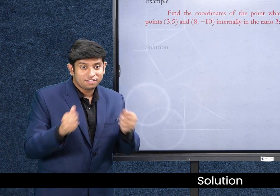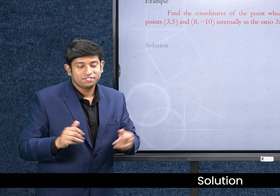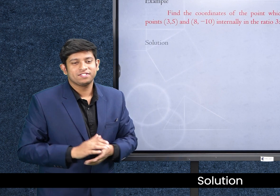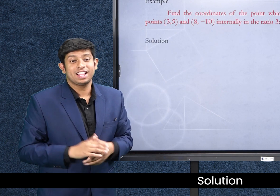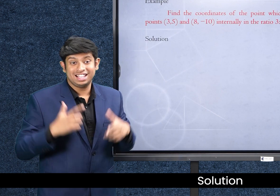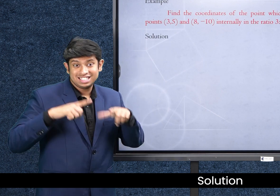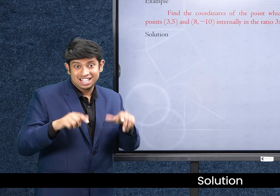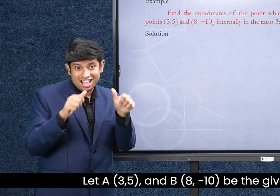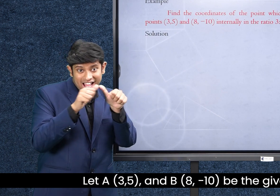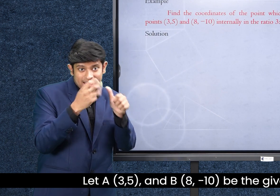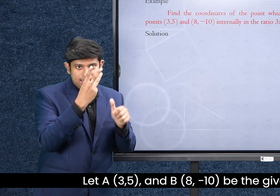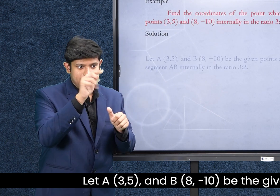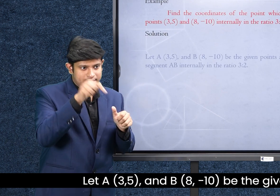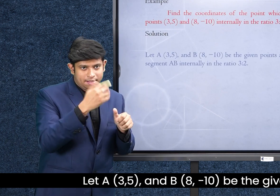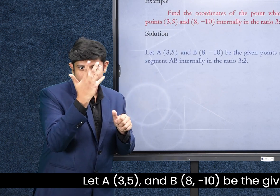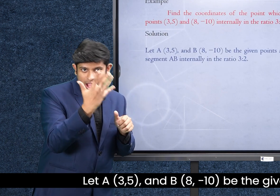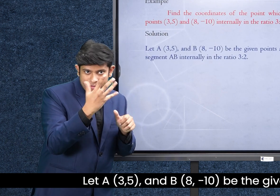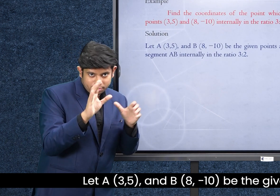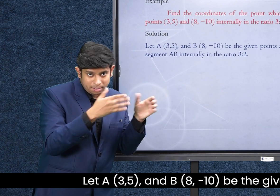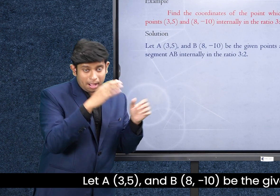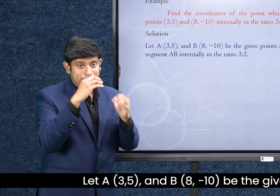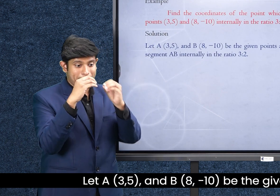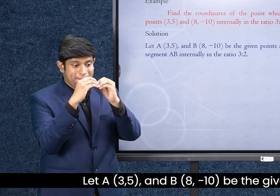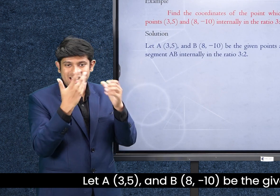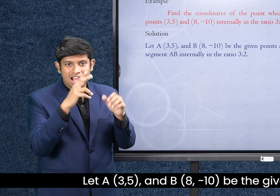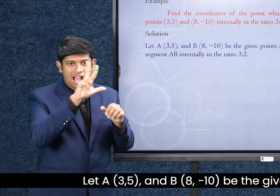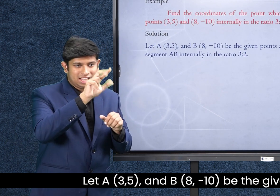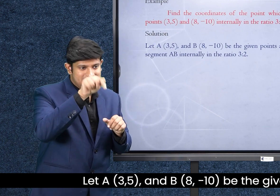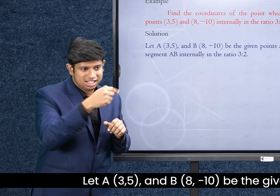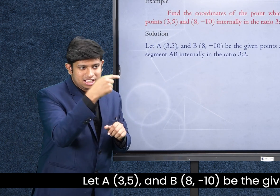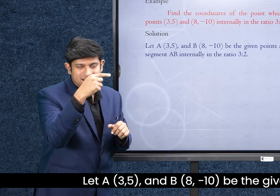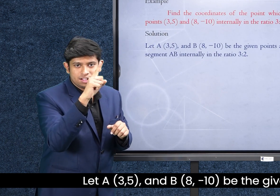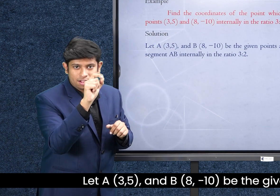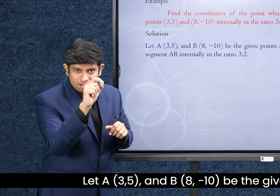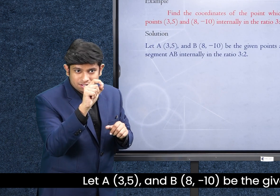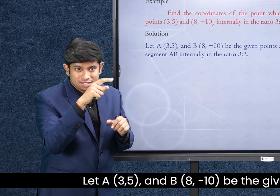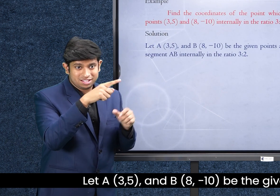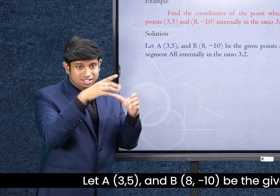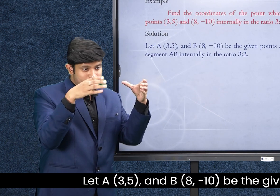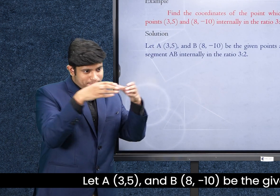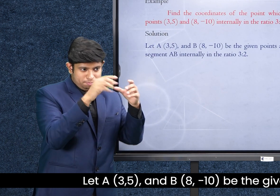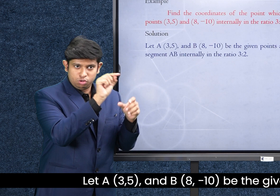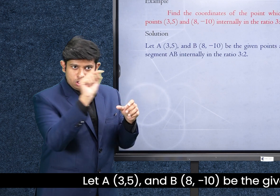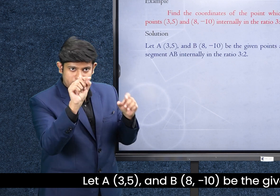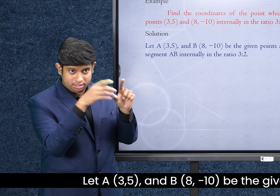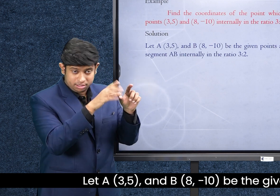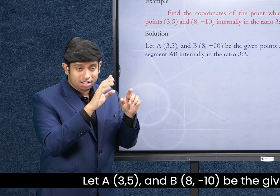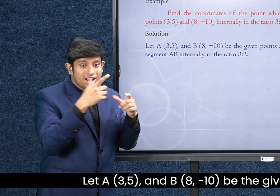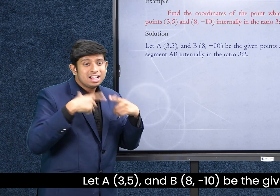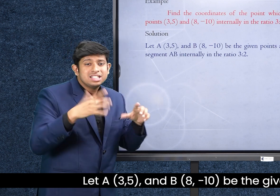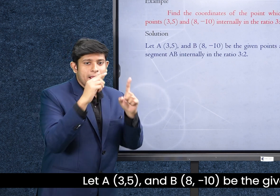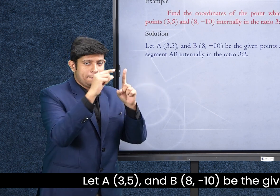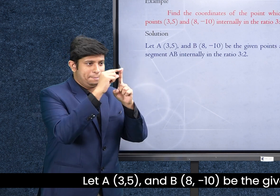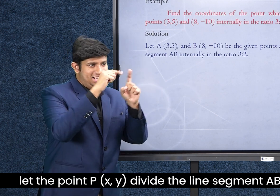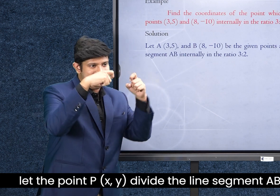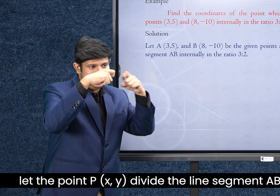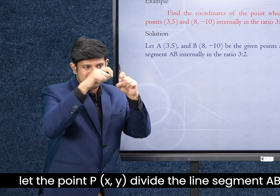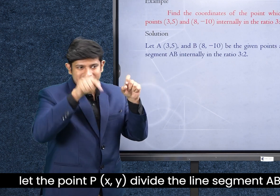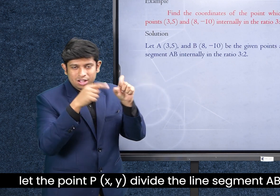Solution. Let A 3, 5 and B 8, minus 10 be the given points, and let point P